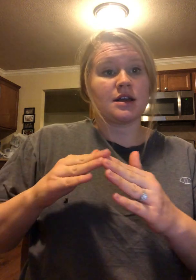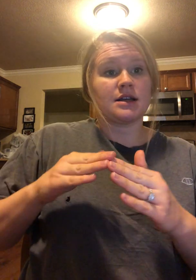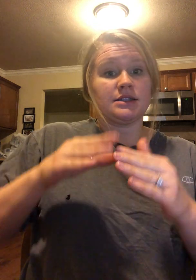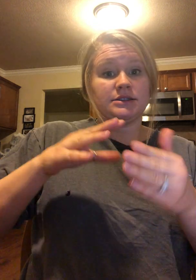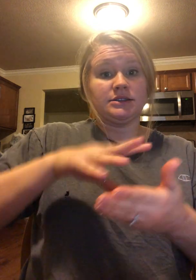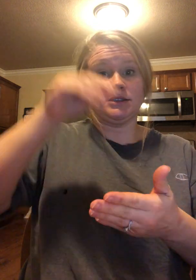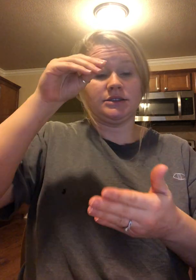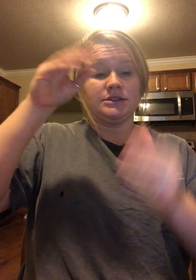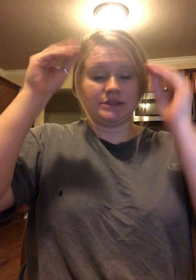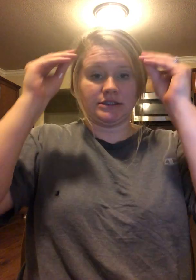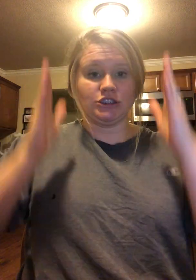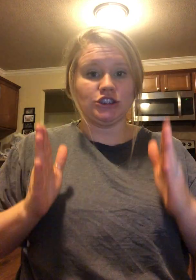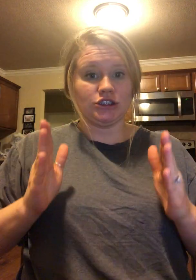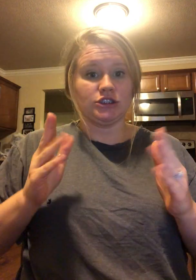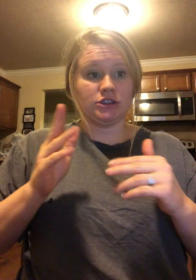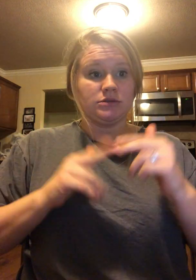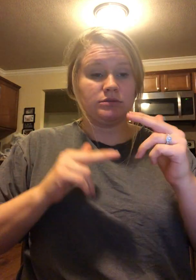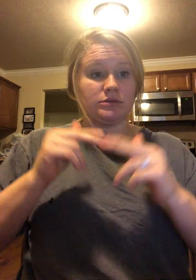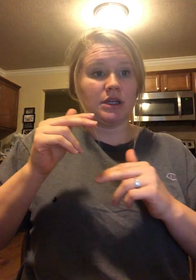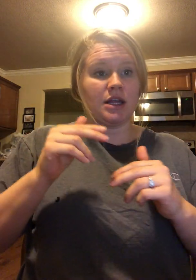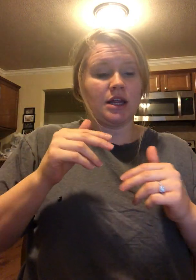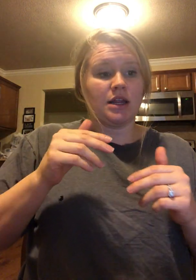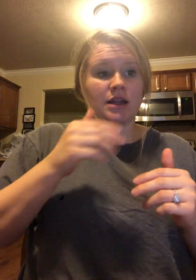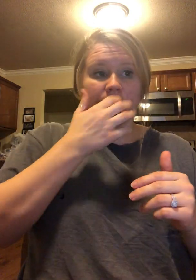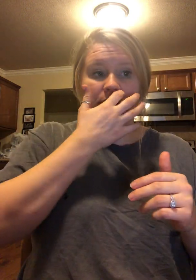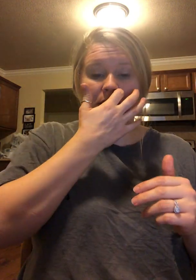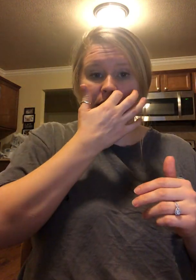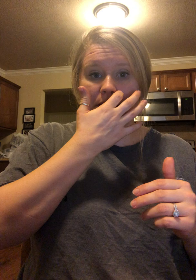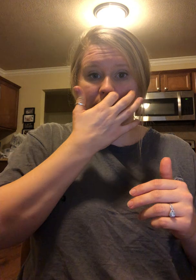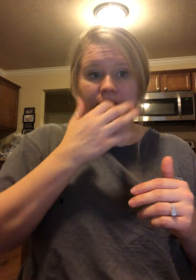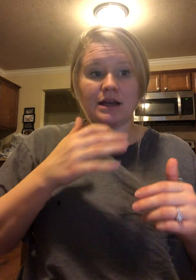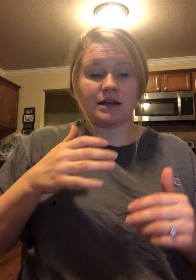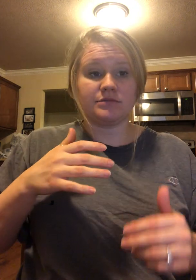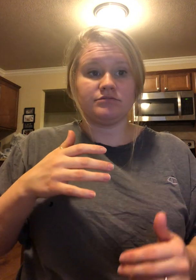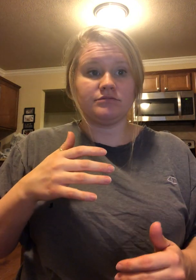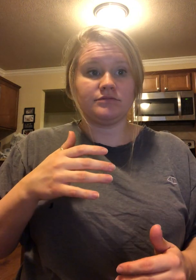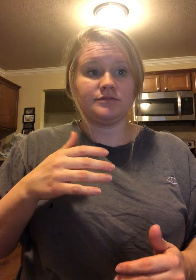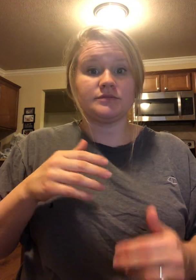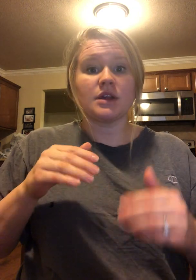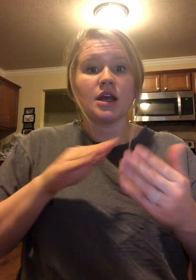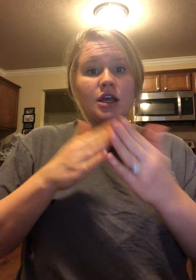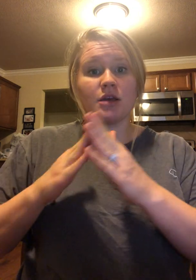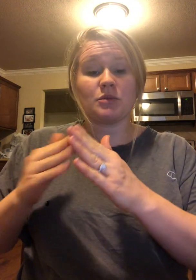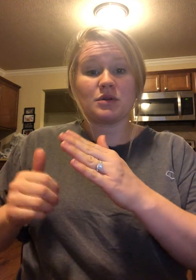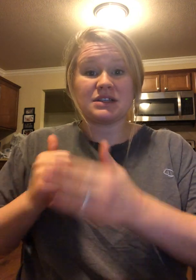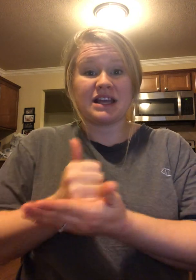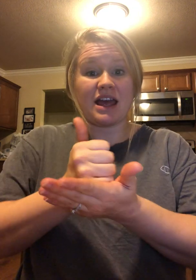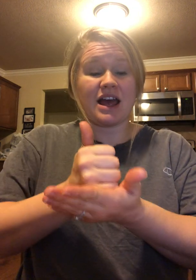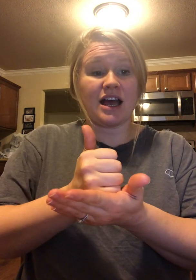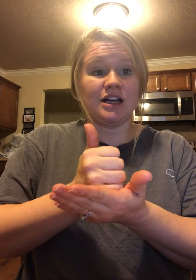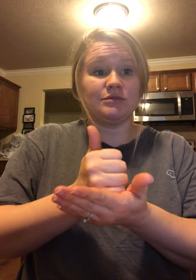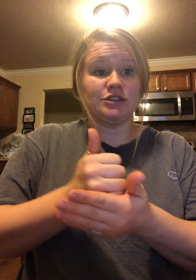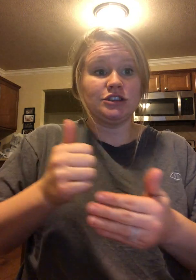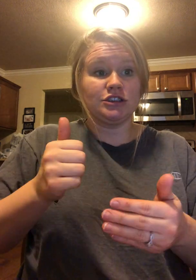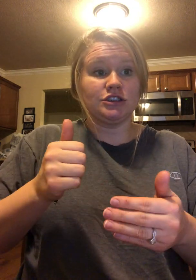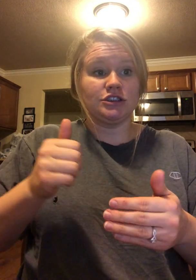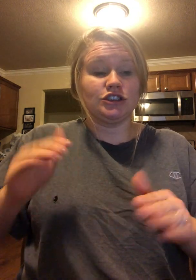experience that helps children feel connected to each other. Communities help children feel safe, develop friendships, and